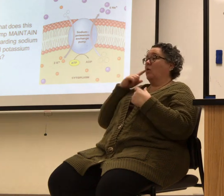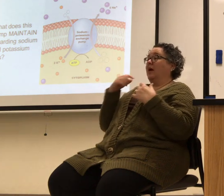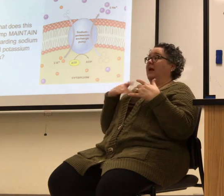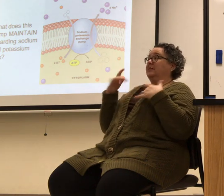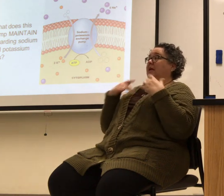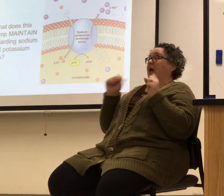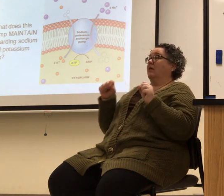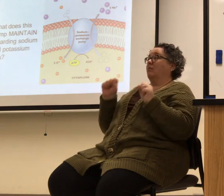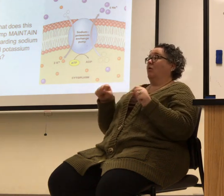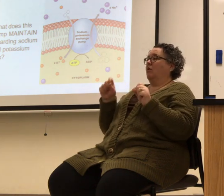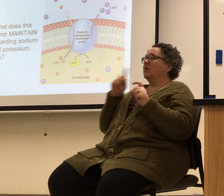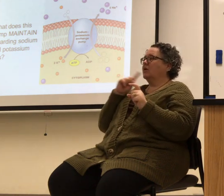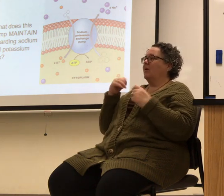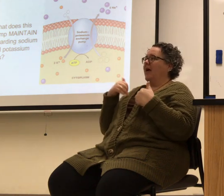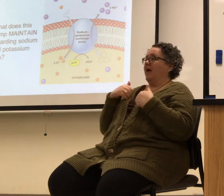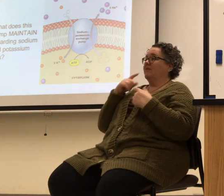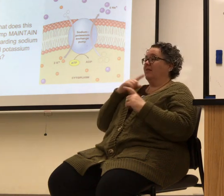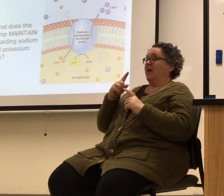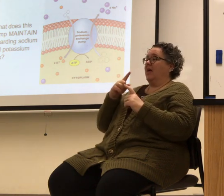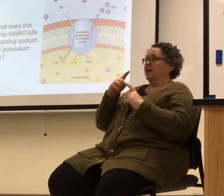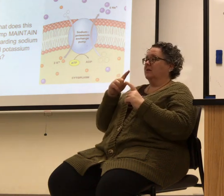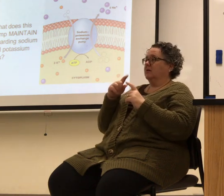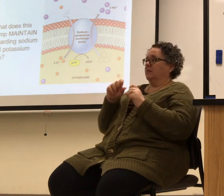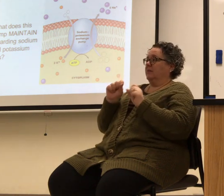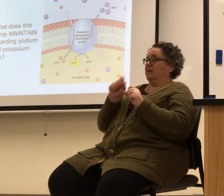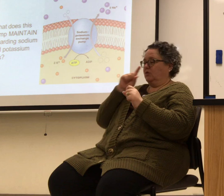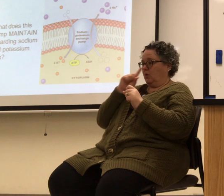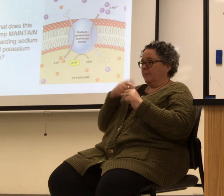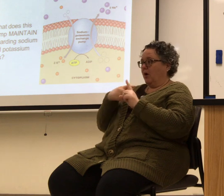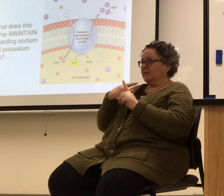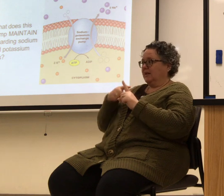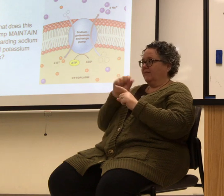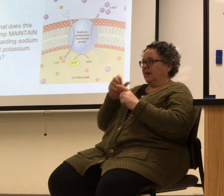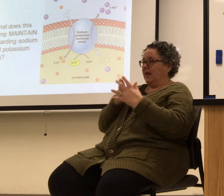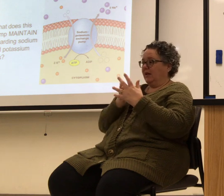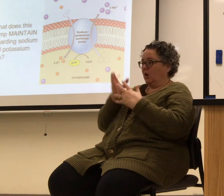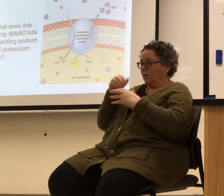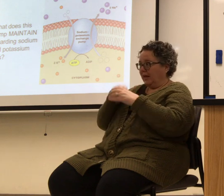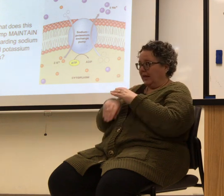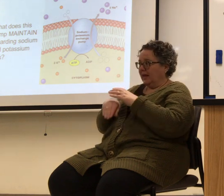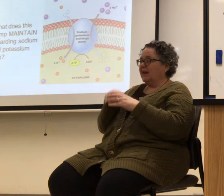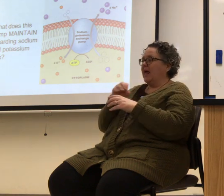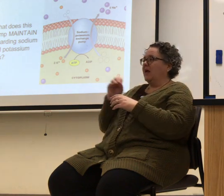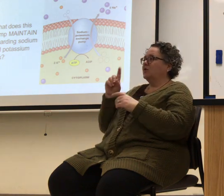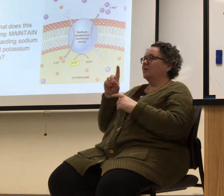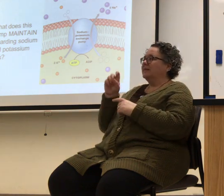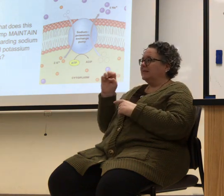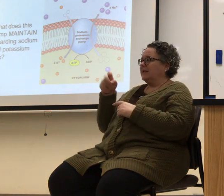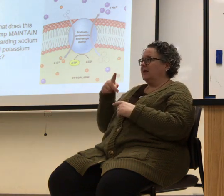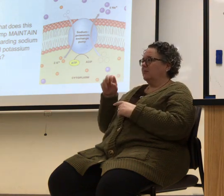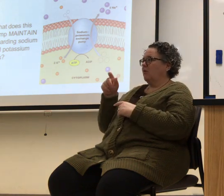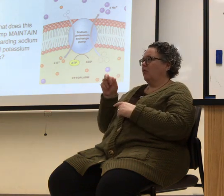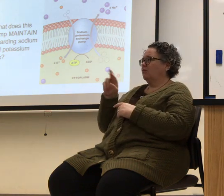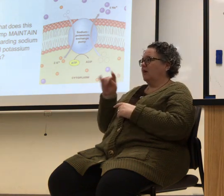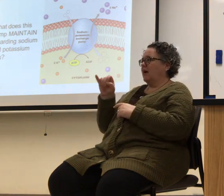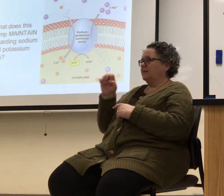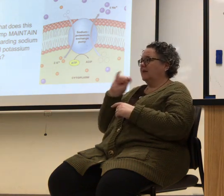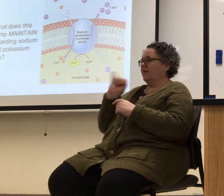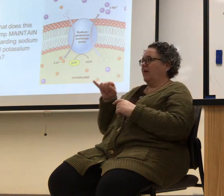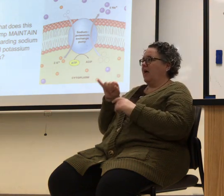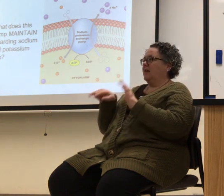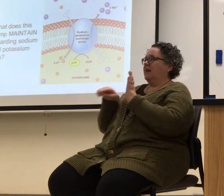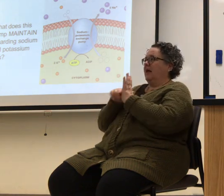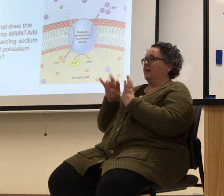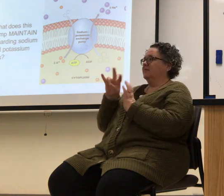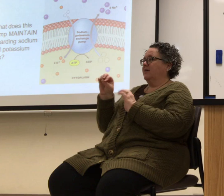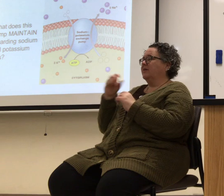do stimulate, positive can flow in, and you depolarize this polarized state of negative 70. Now, there's